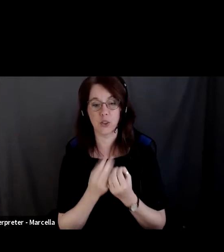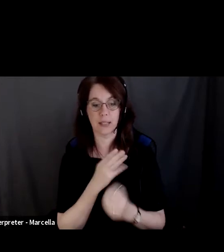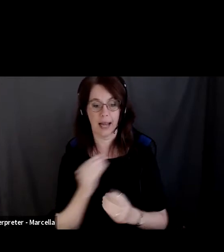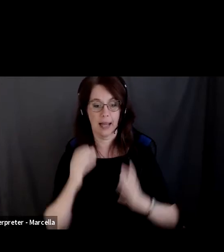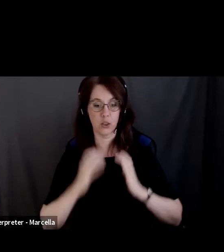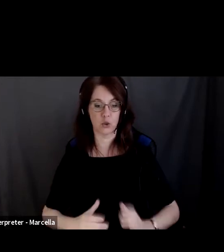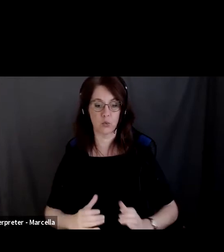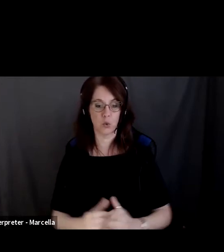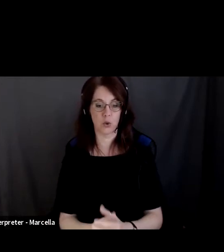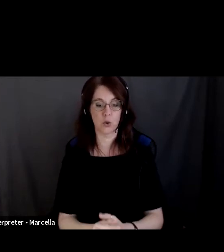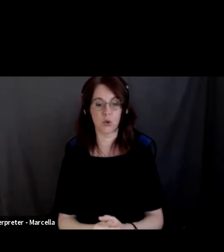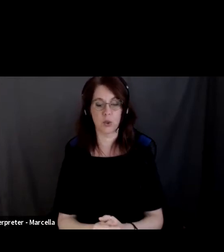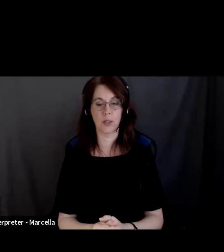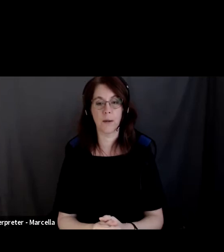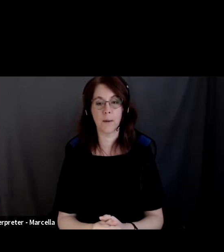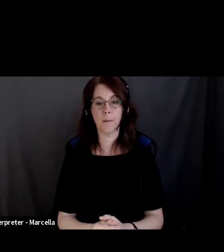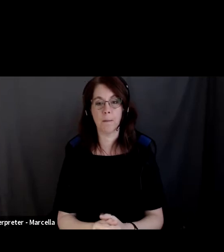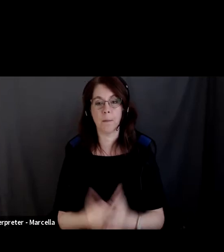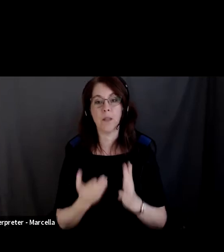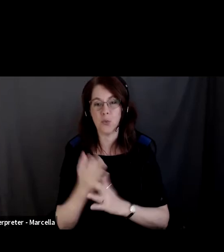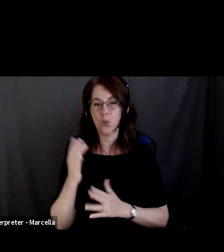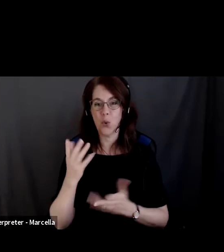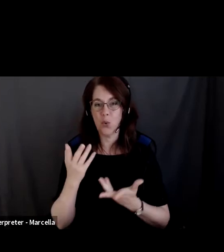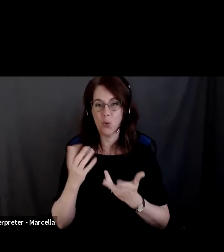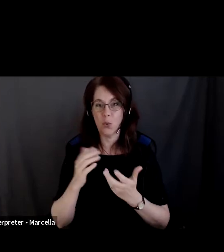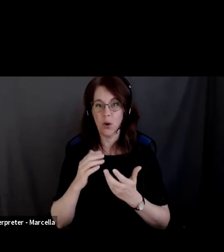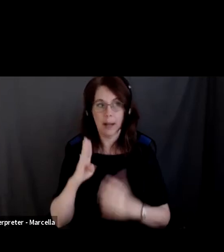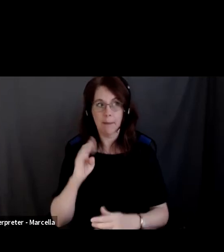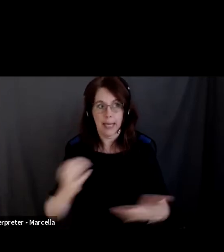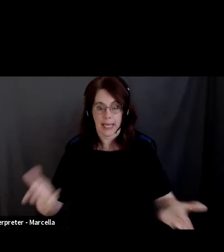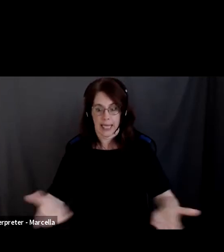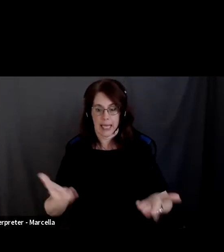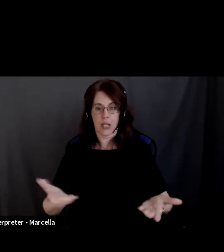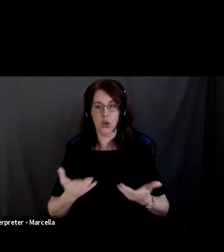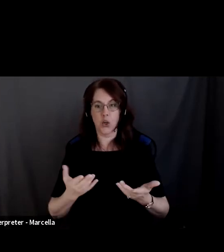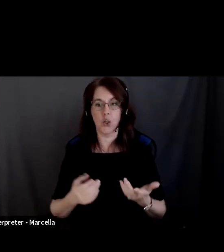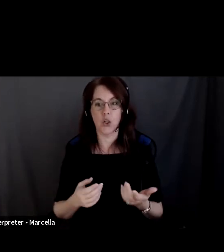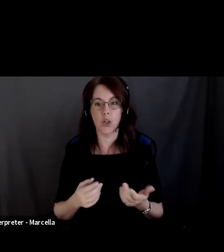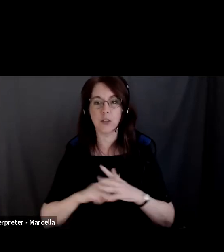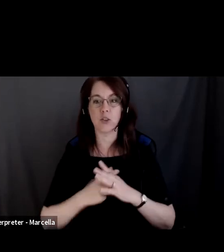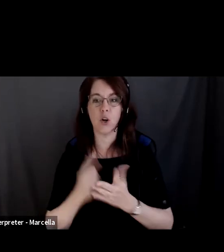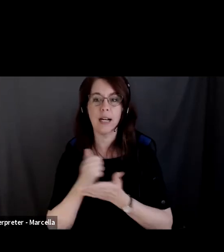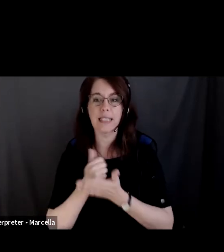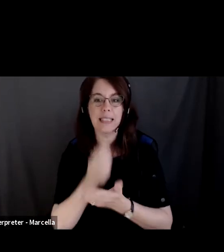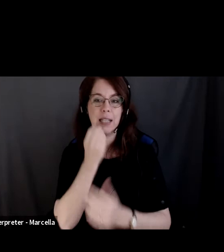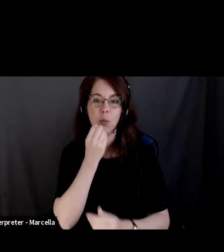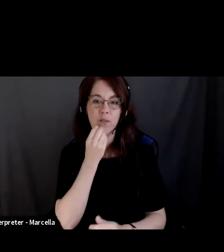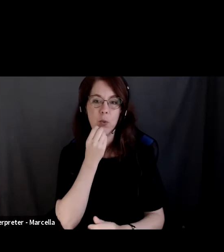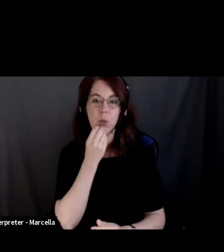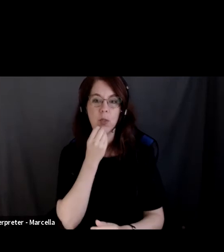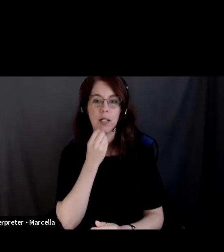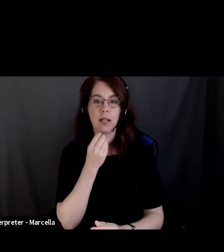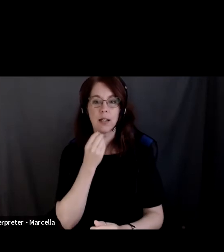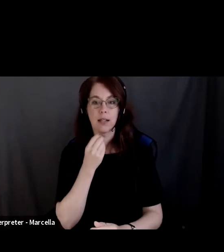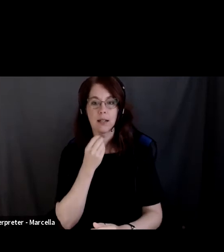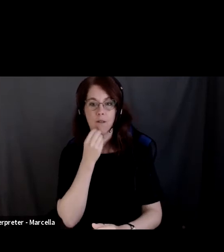consumers through this, just basically being here. It started as assisting with food, a food need